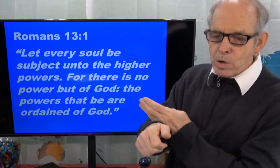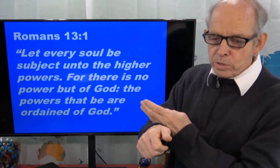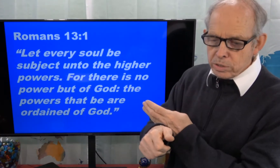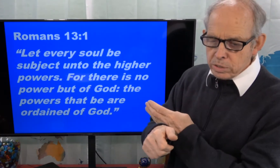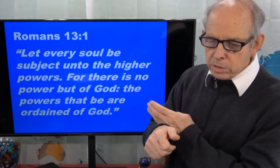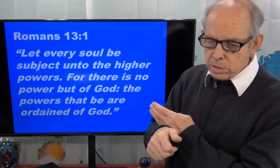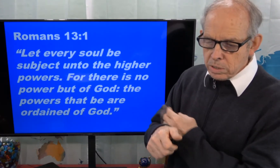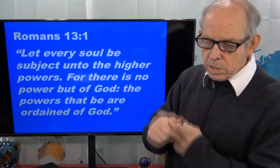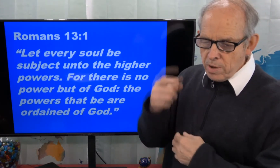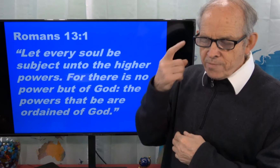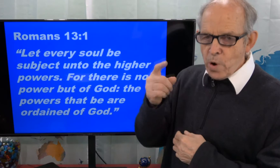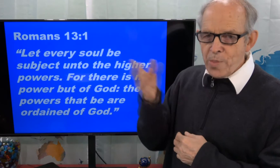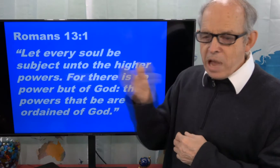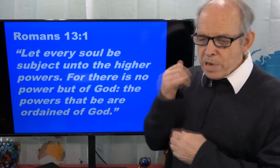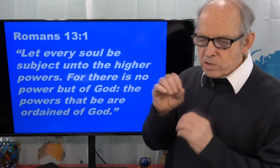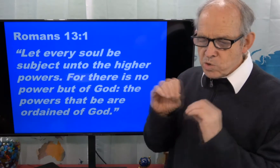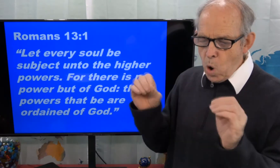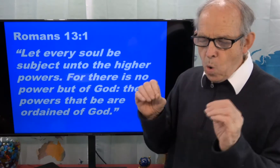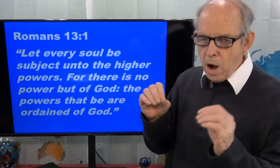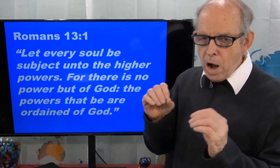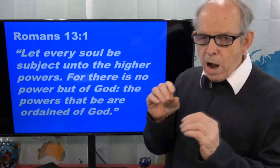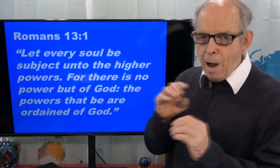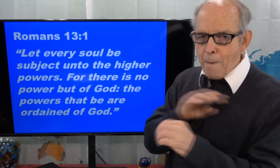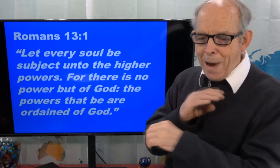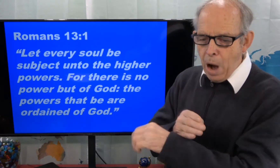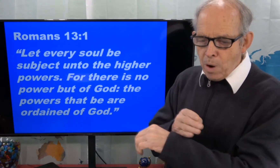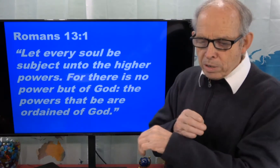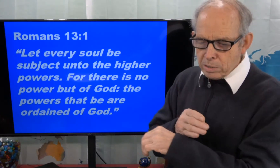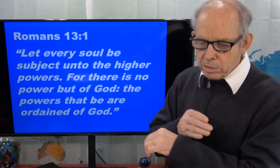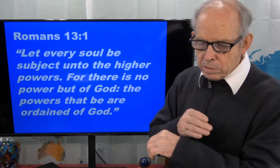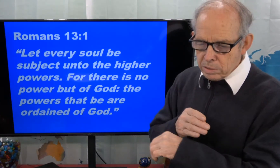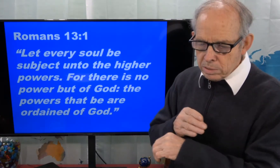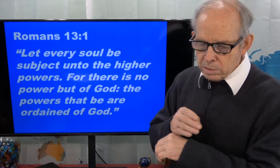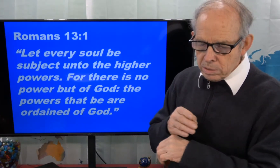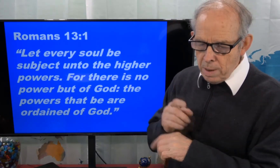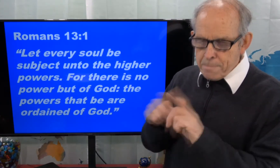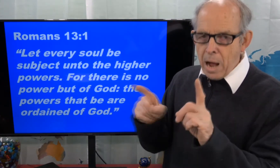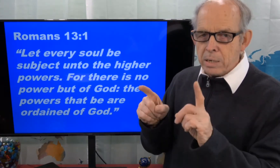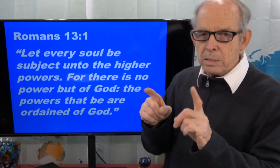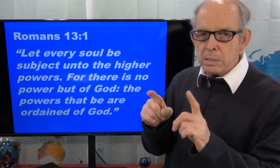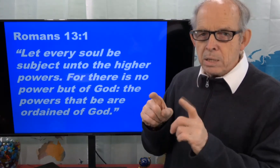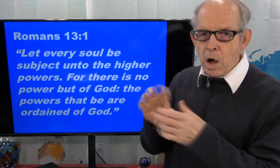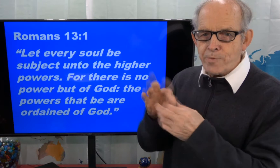powers, for there is no power but of